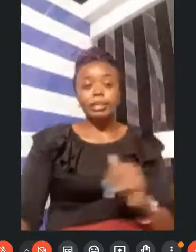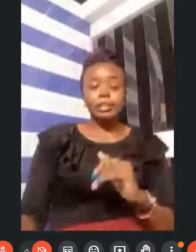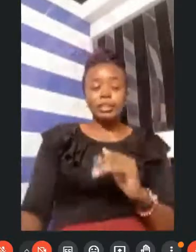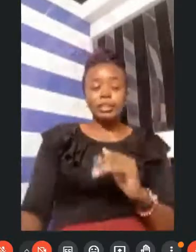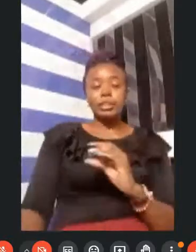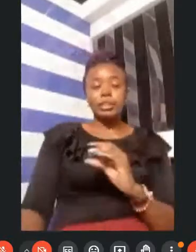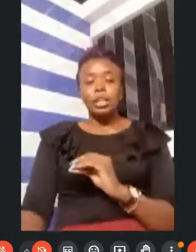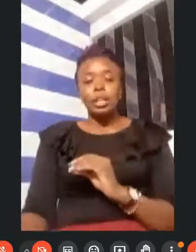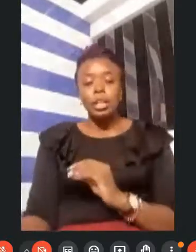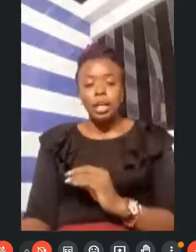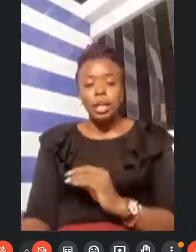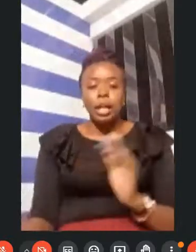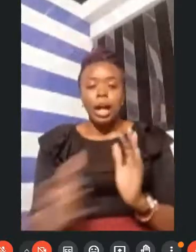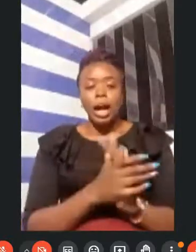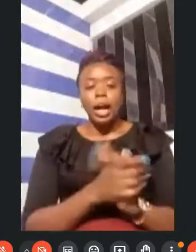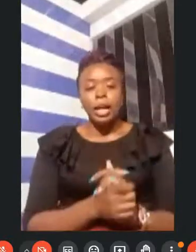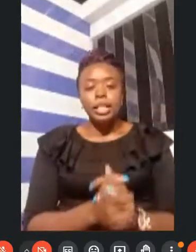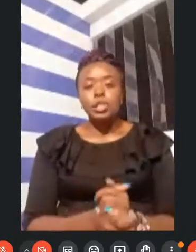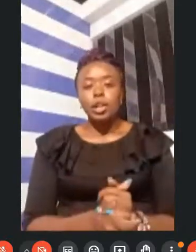Yeah.